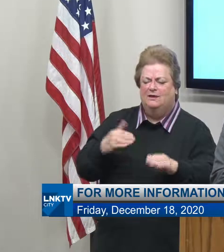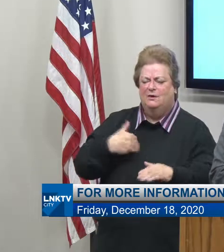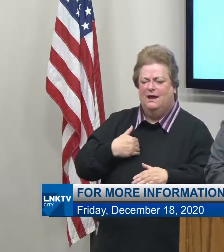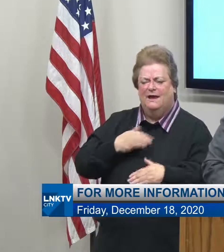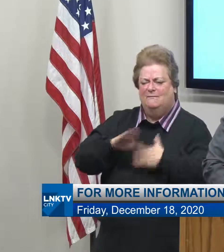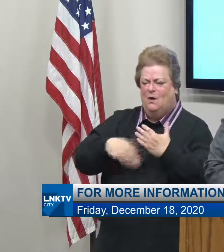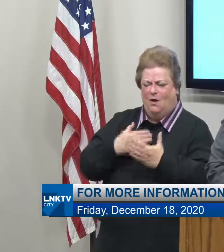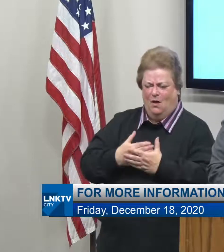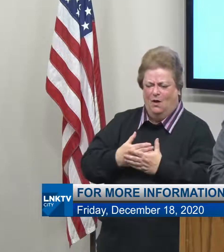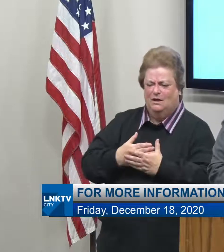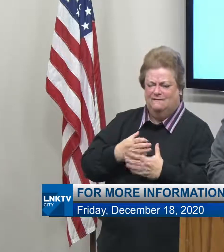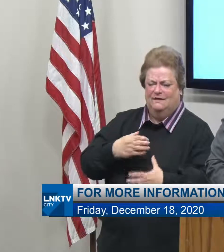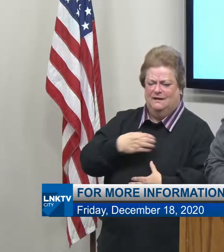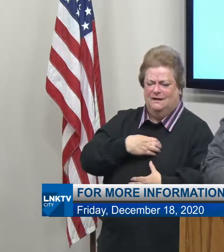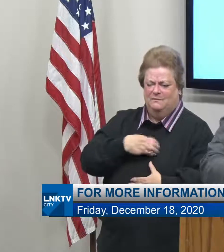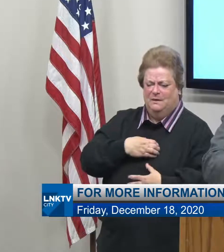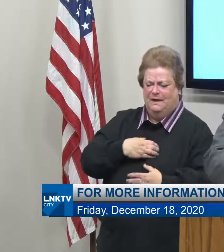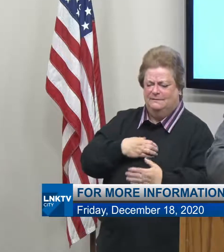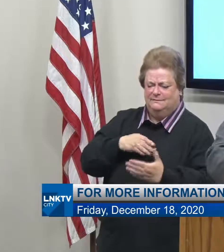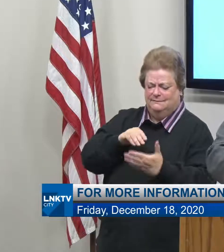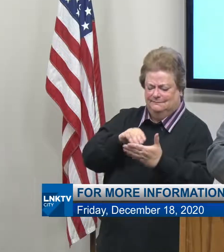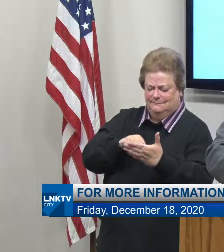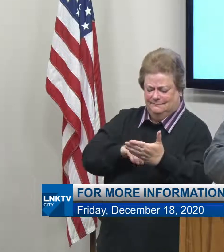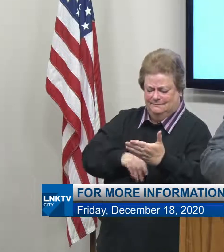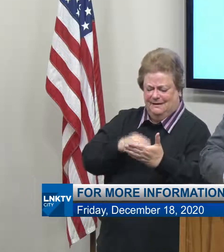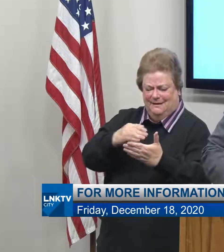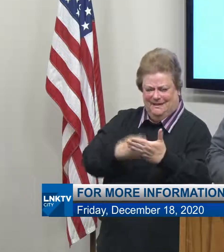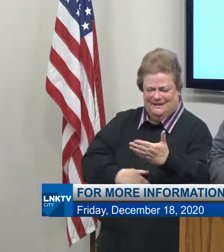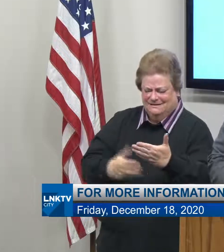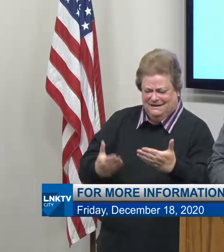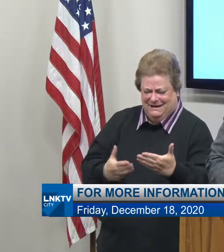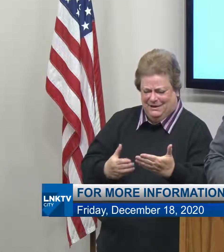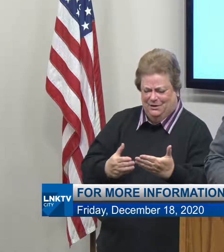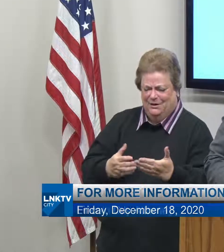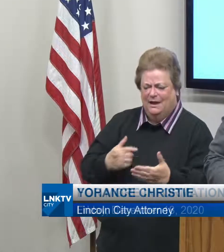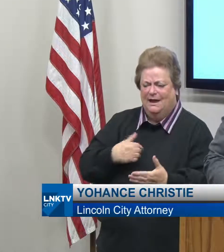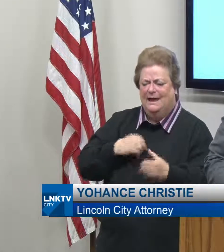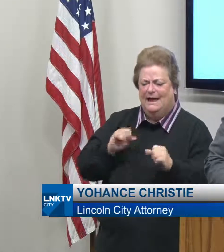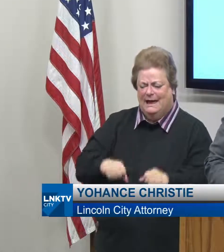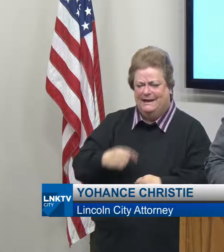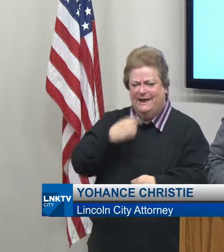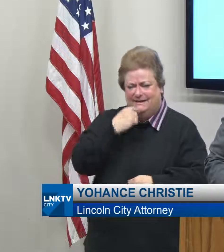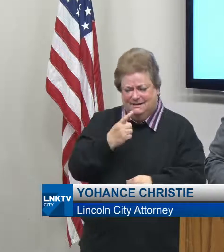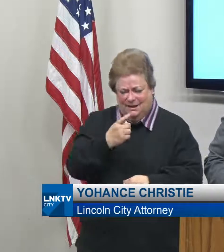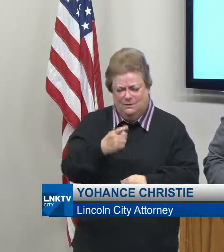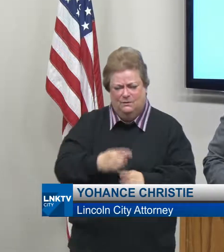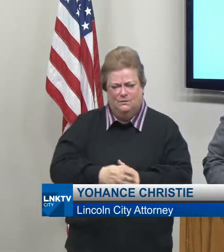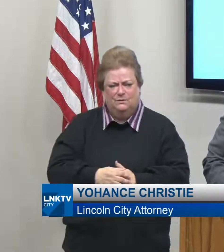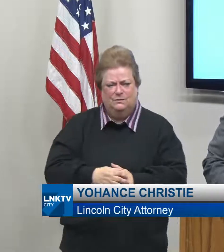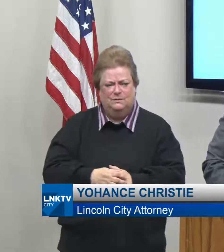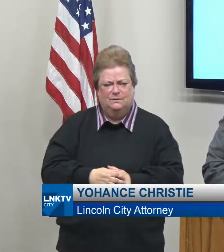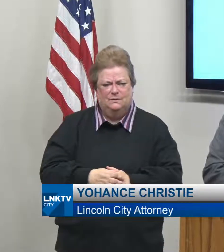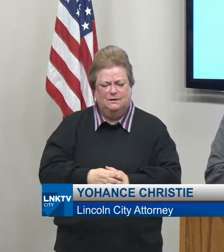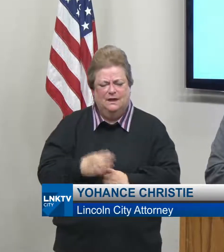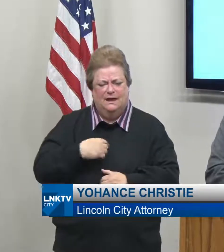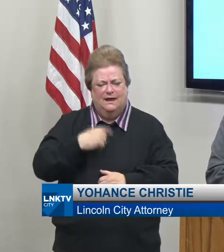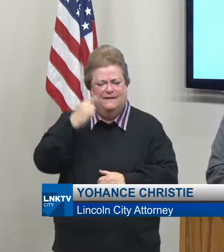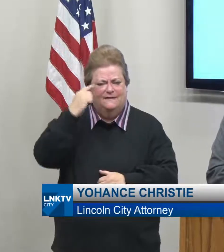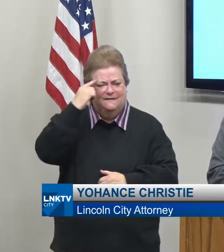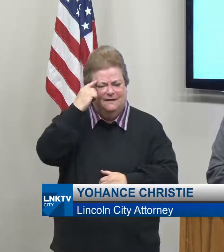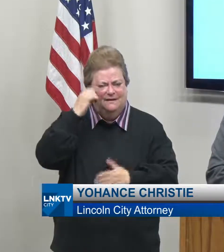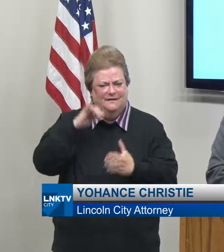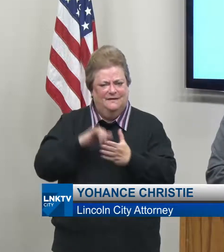complaints in front of me, I can tell you that I think